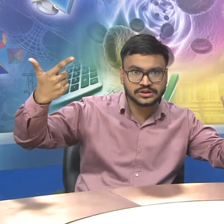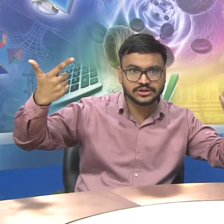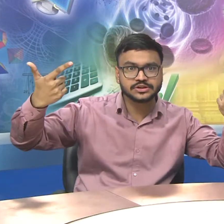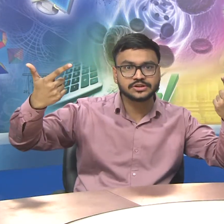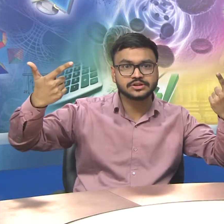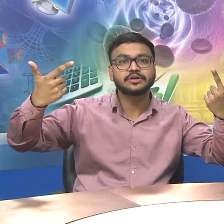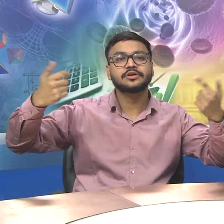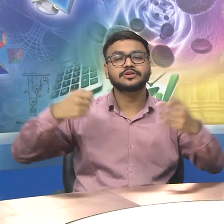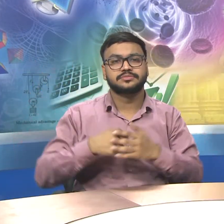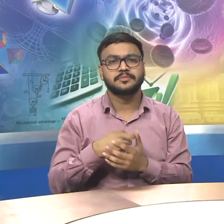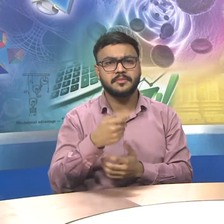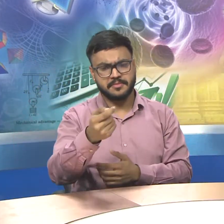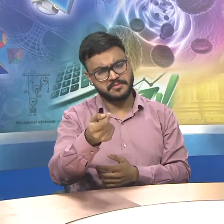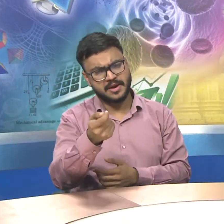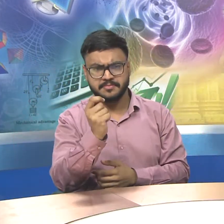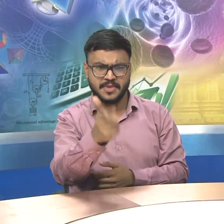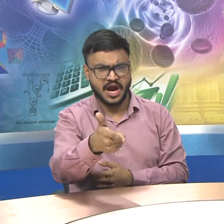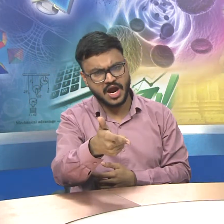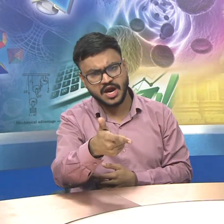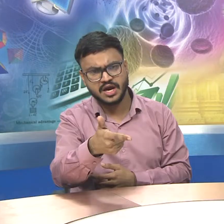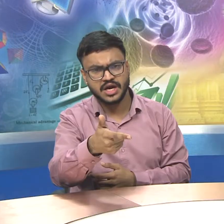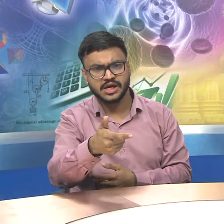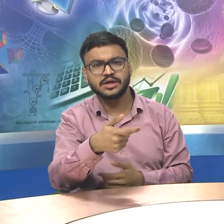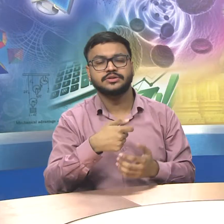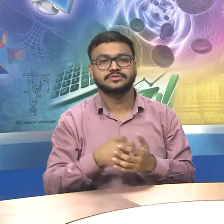like rich, pay,